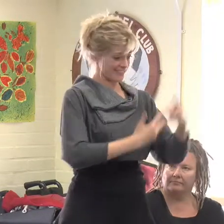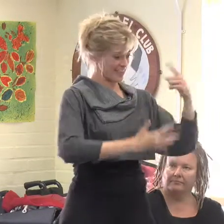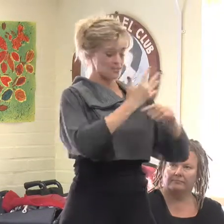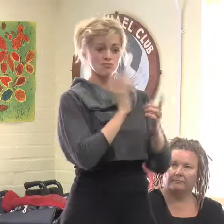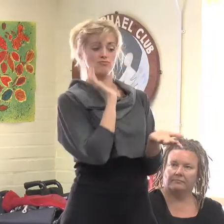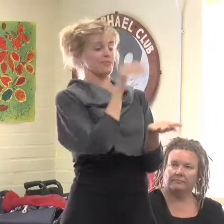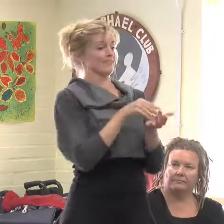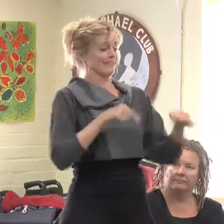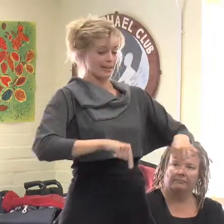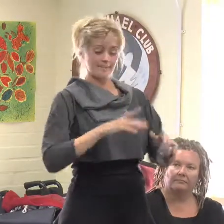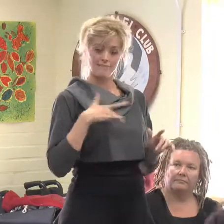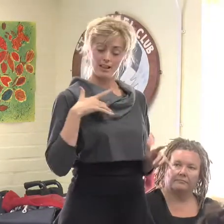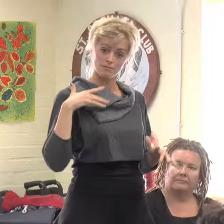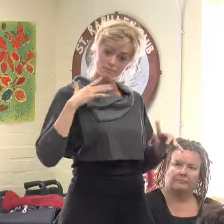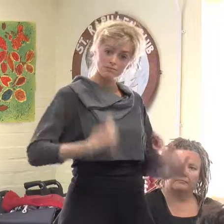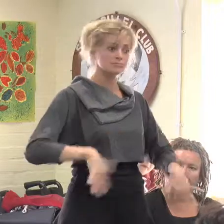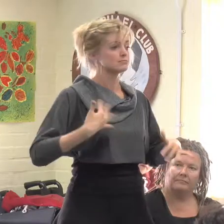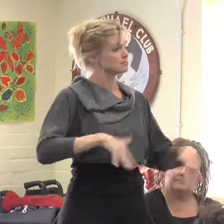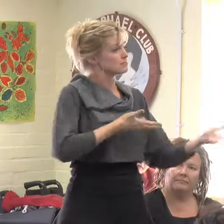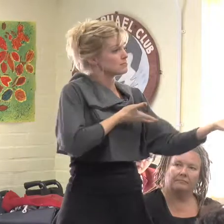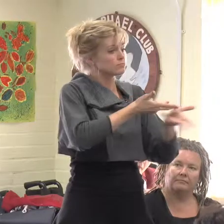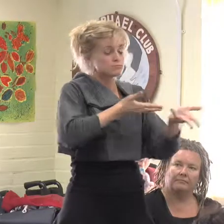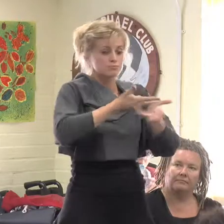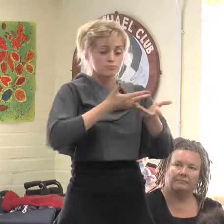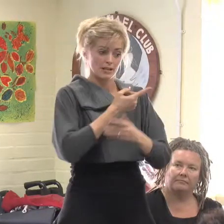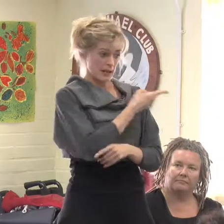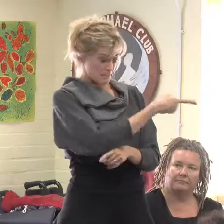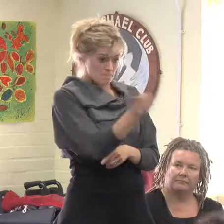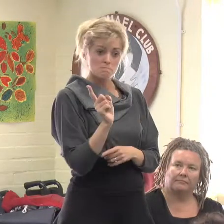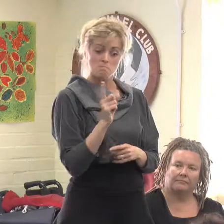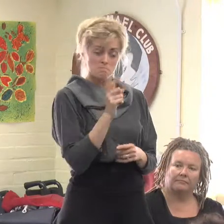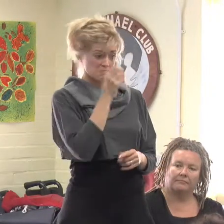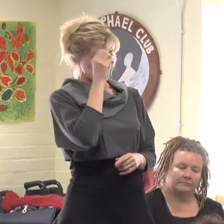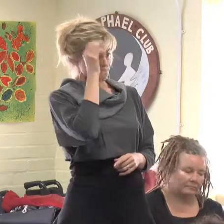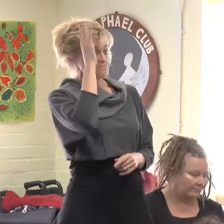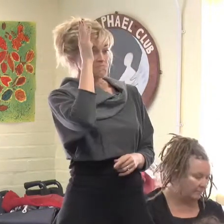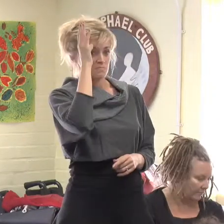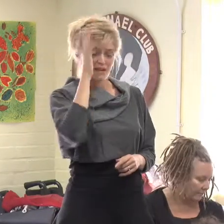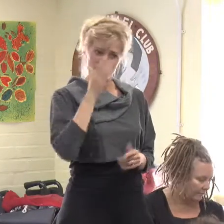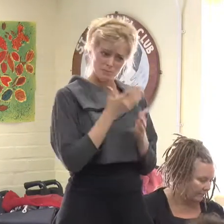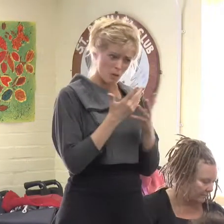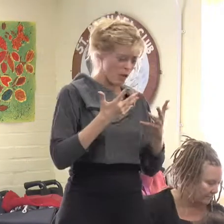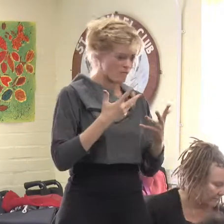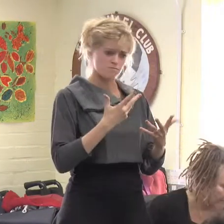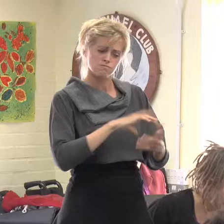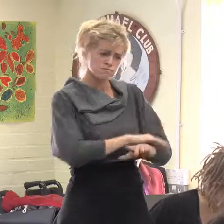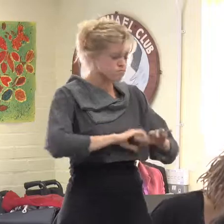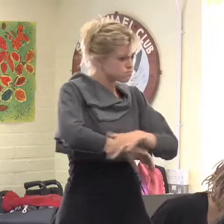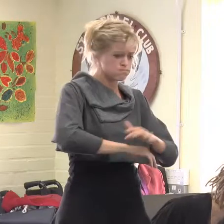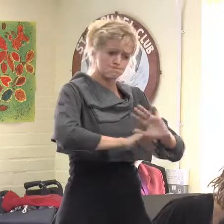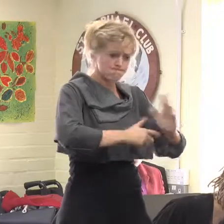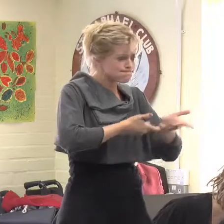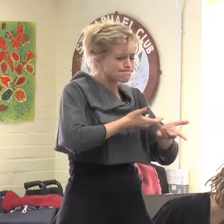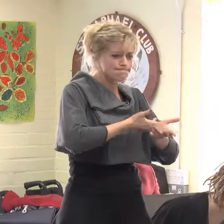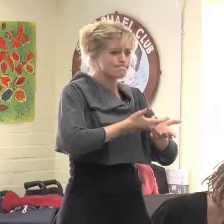discussion. And I was very struck then by just how well informed the audience was. And we had quite a spirited debate, I think, about going to some extent